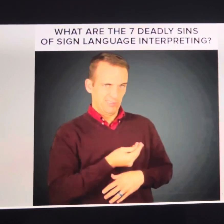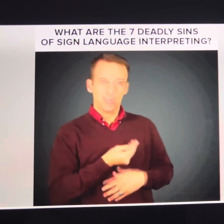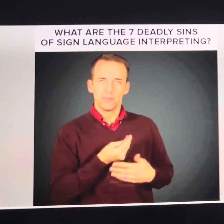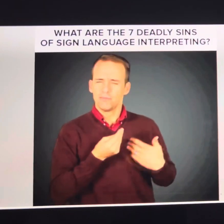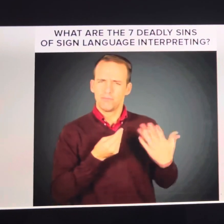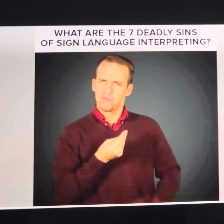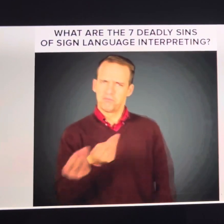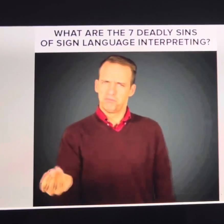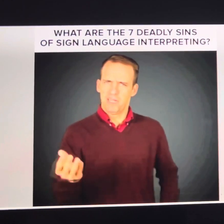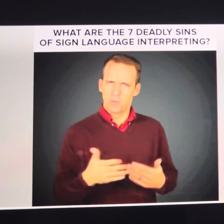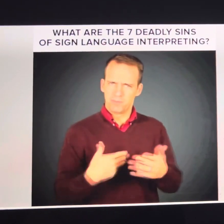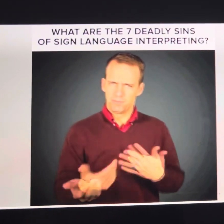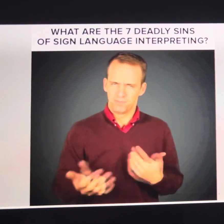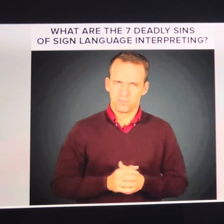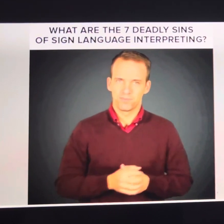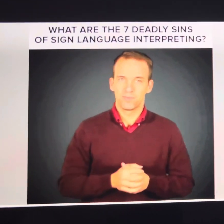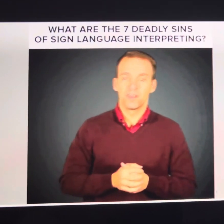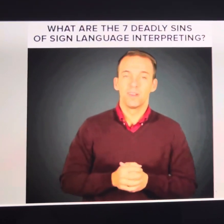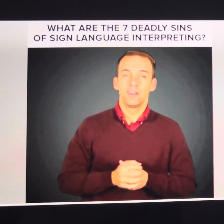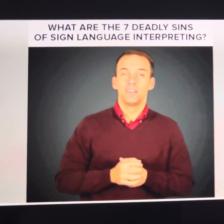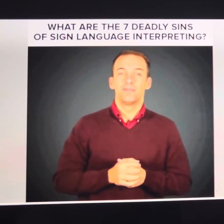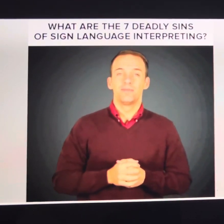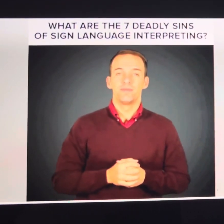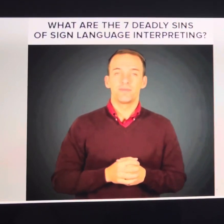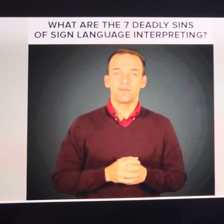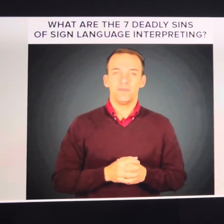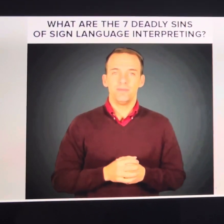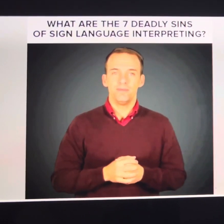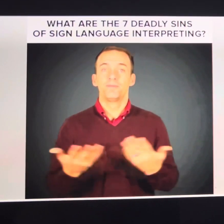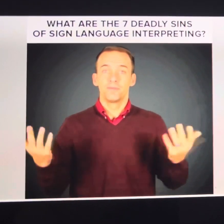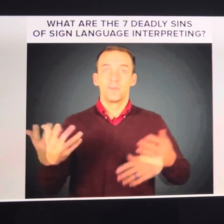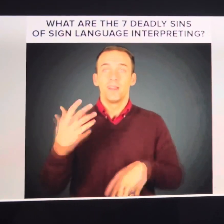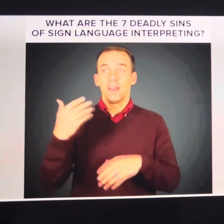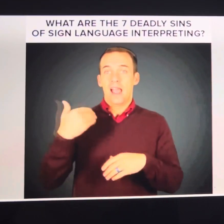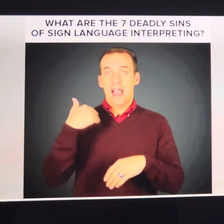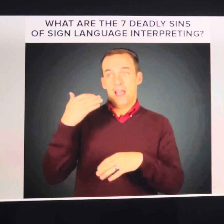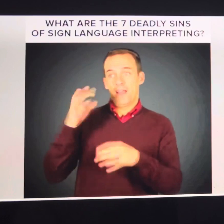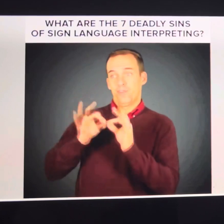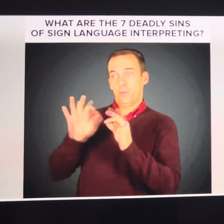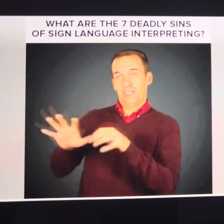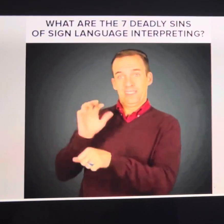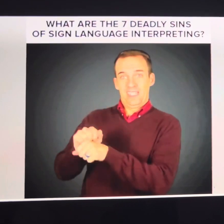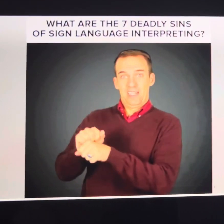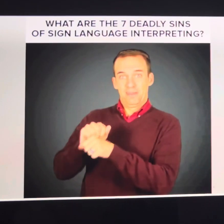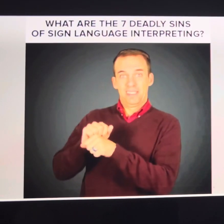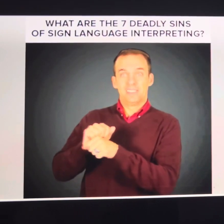but sometimes I'll give my feedback and they won't take it.